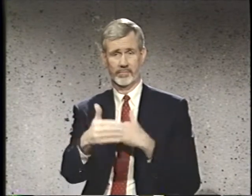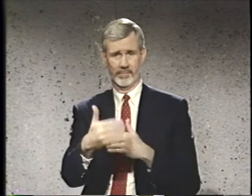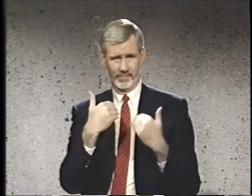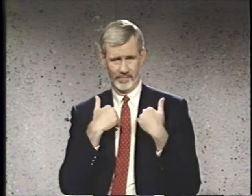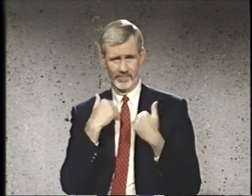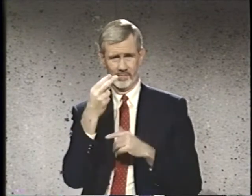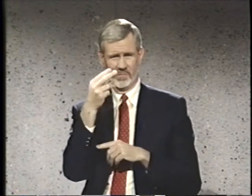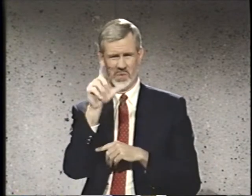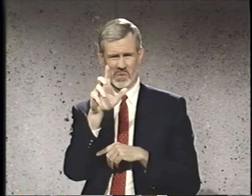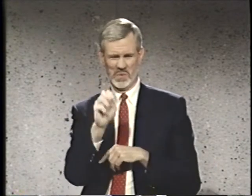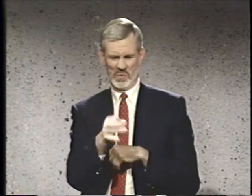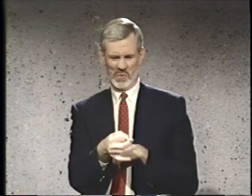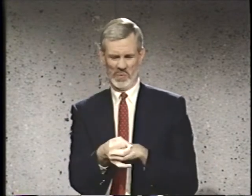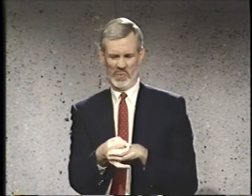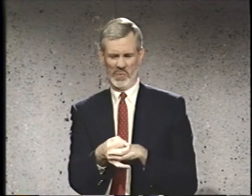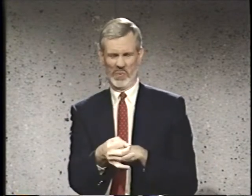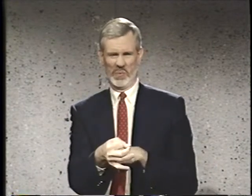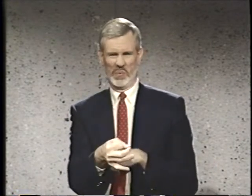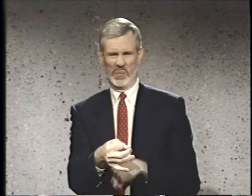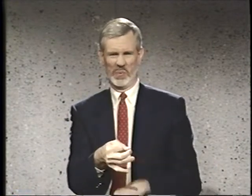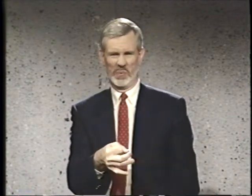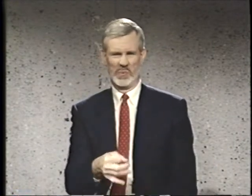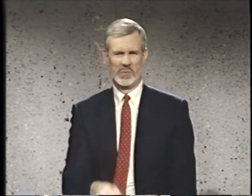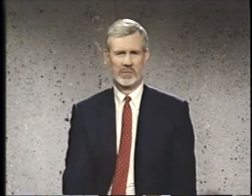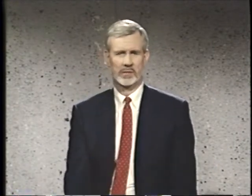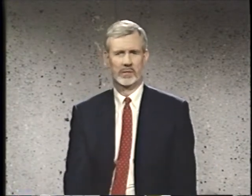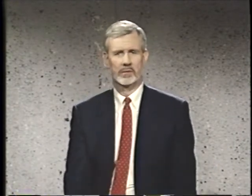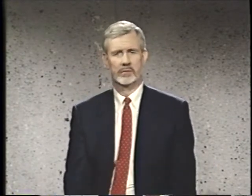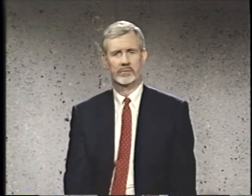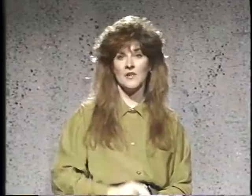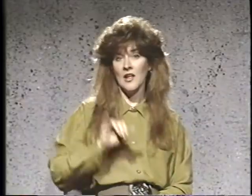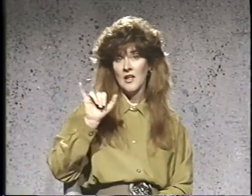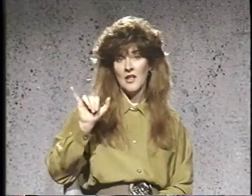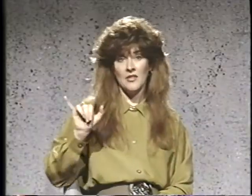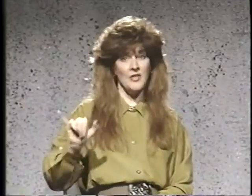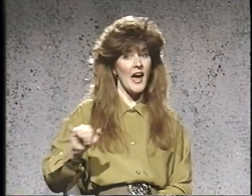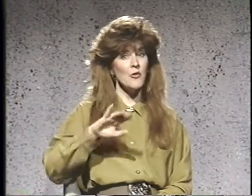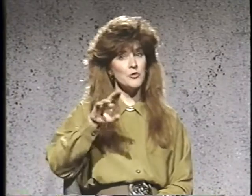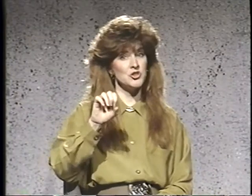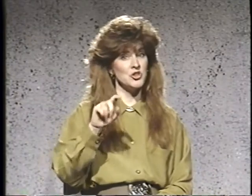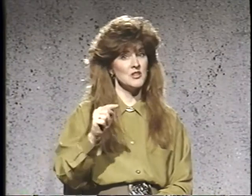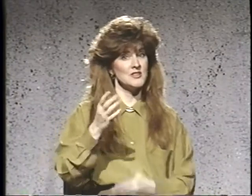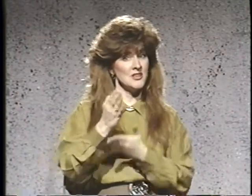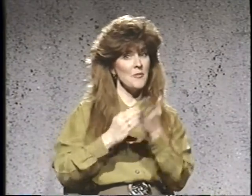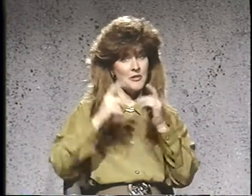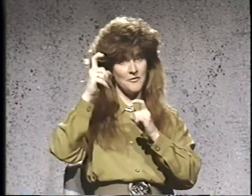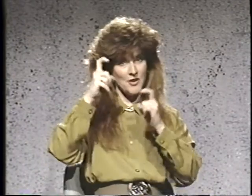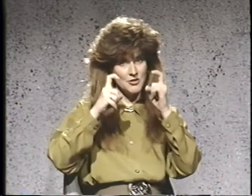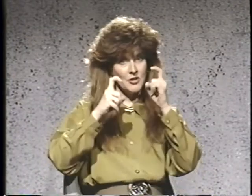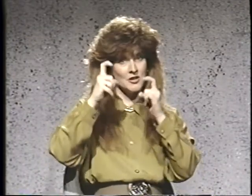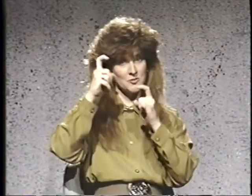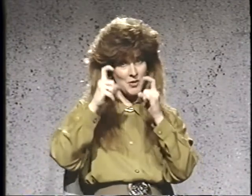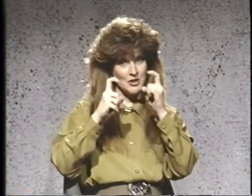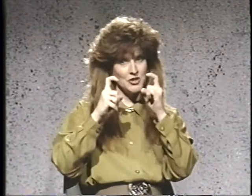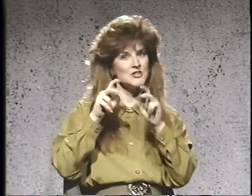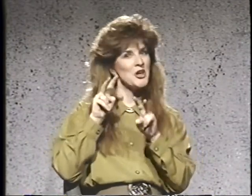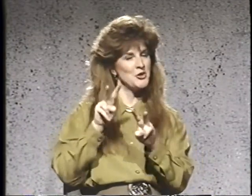The box has a tiny hole in it. That was just some of the facial expressions to